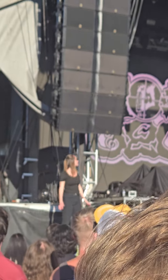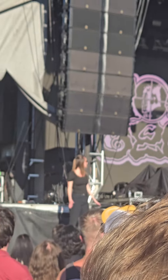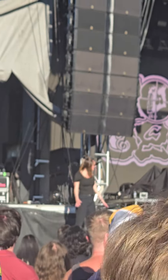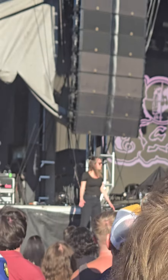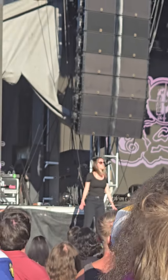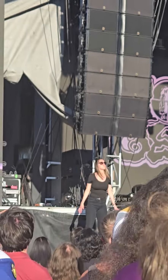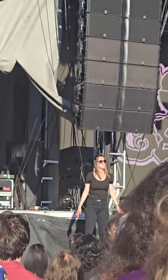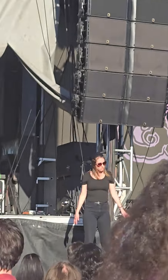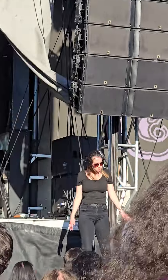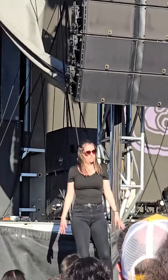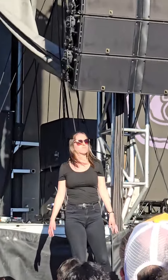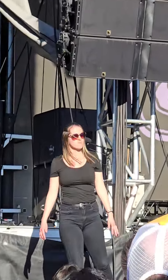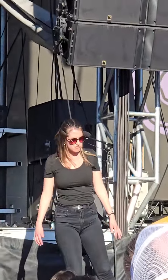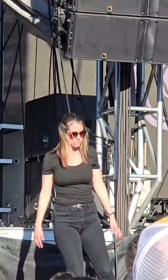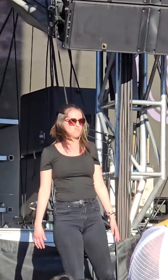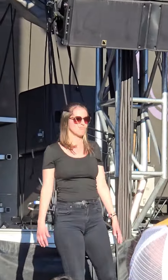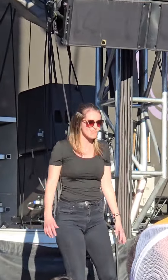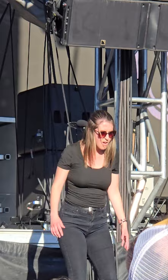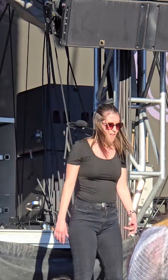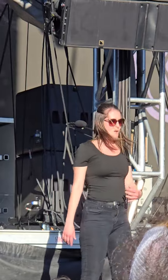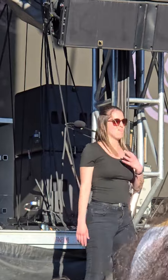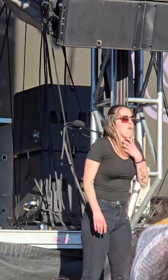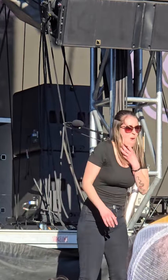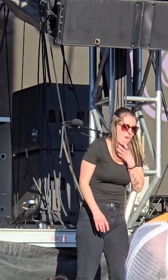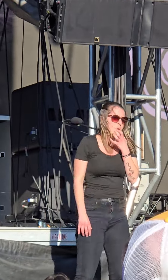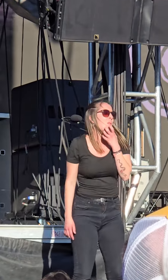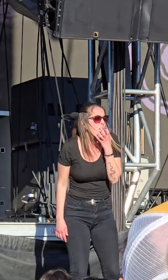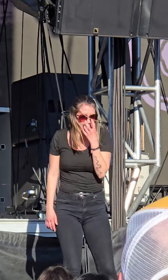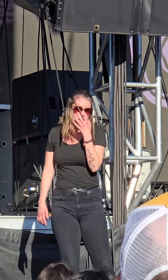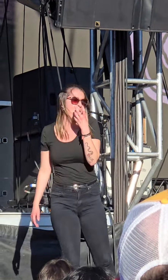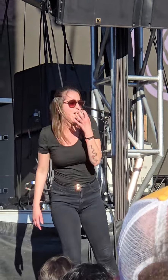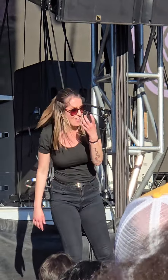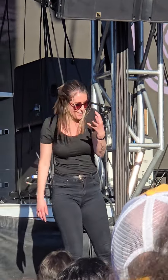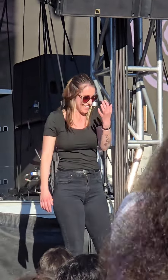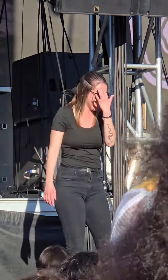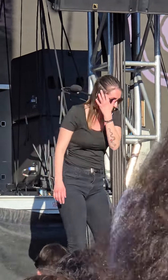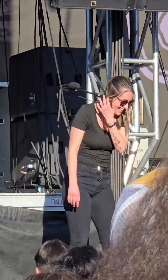why